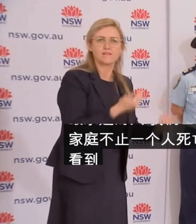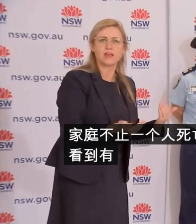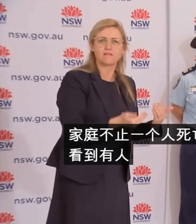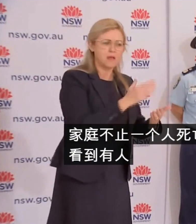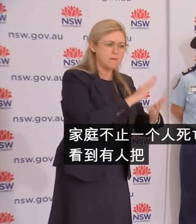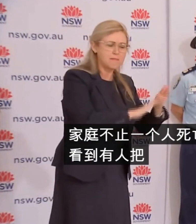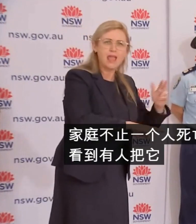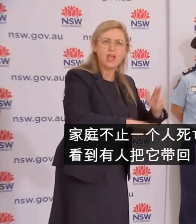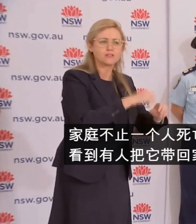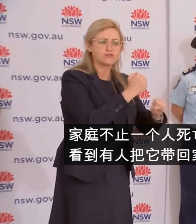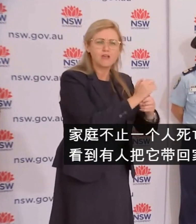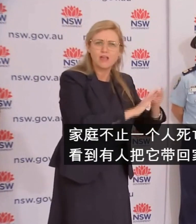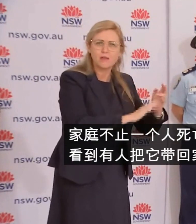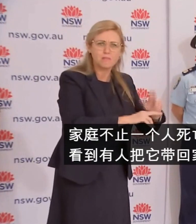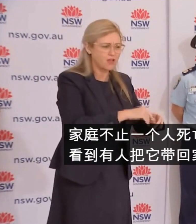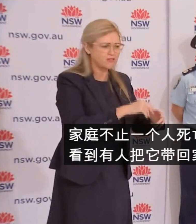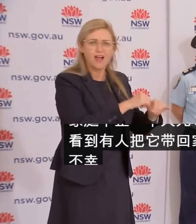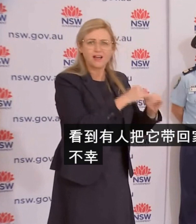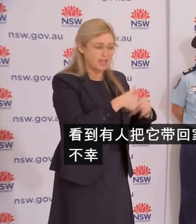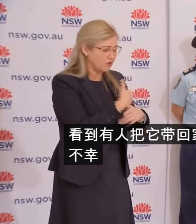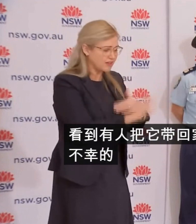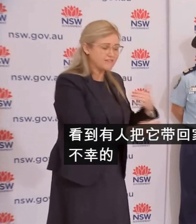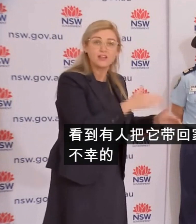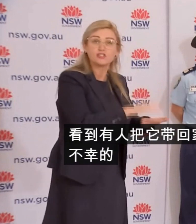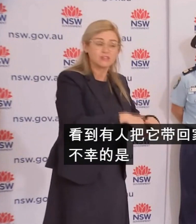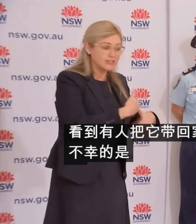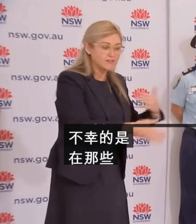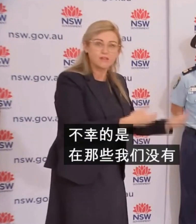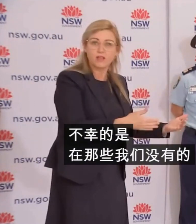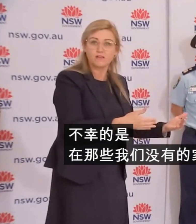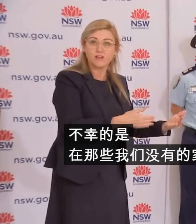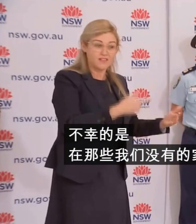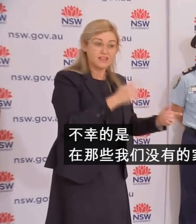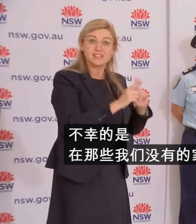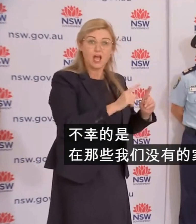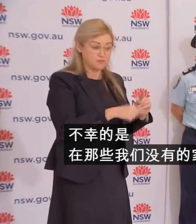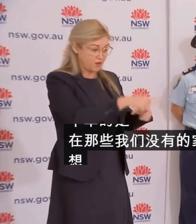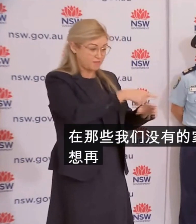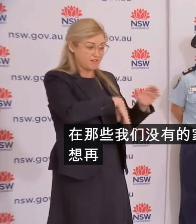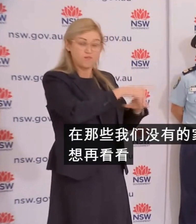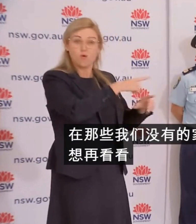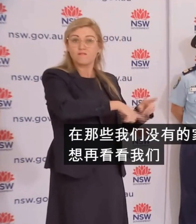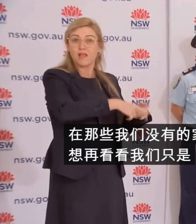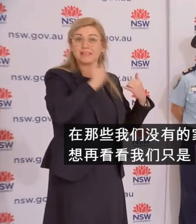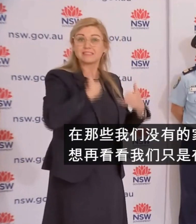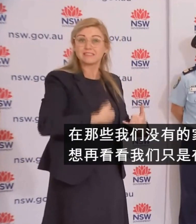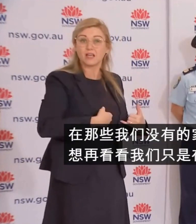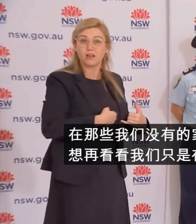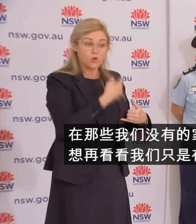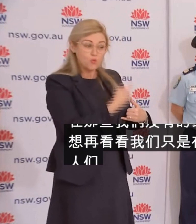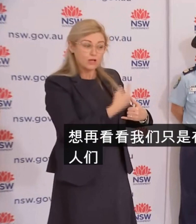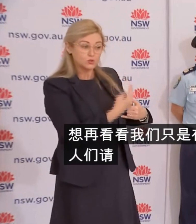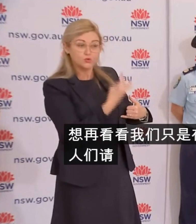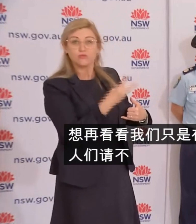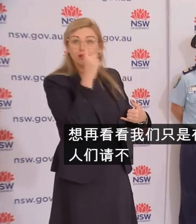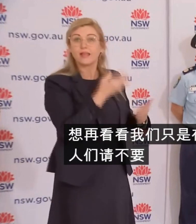We've seen somebody bring it home, and unfortunately more than one person has died in those families. We don't want to see that anymore. We're just